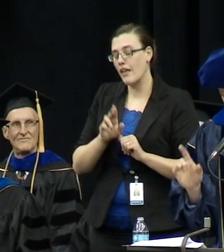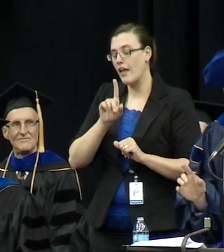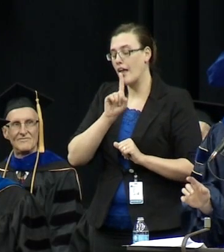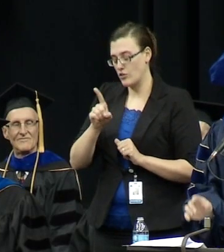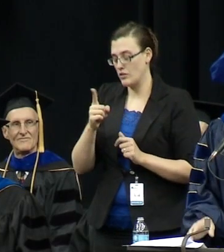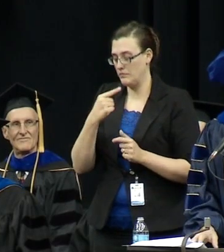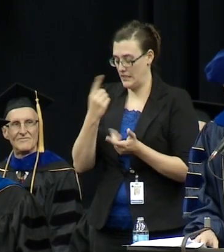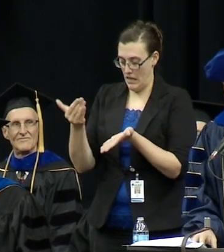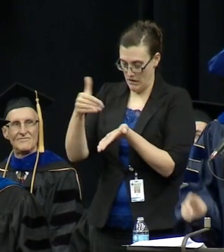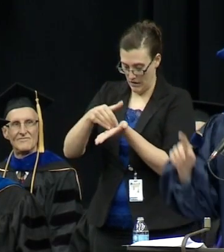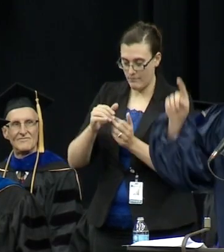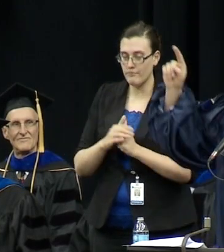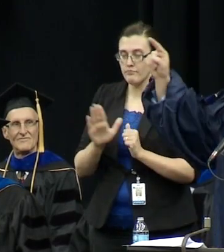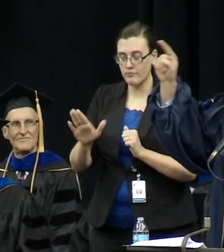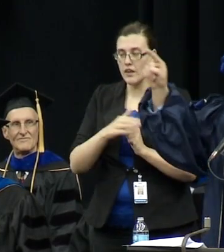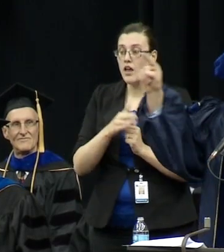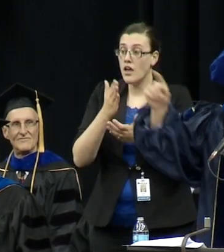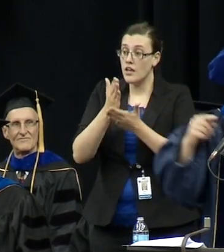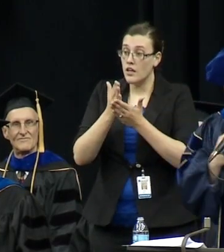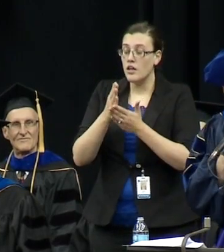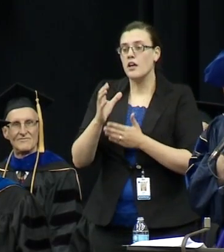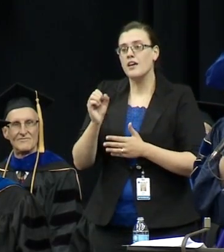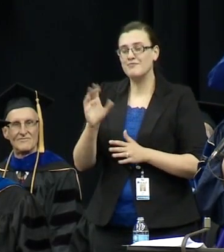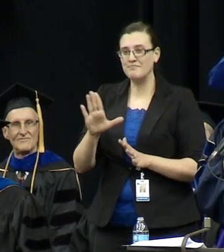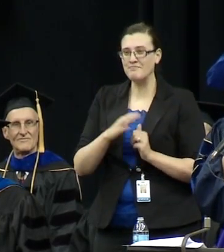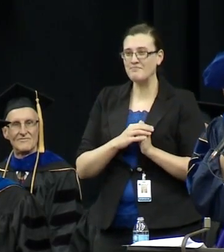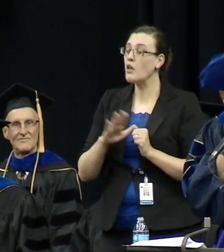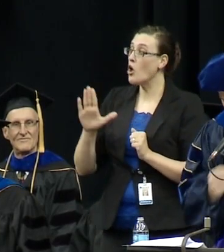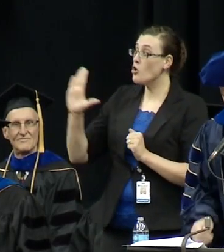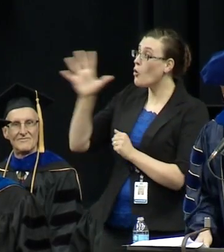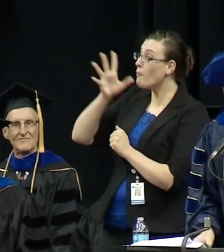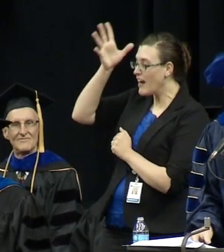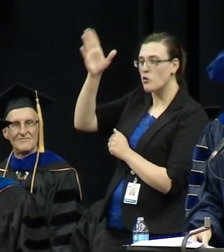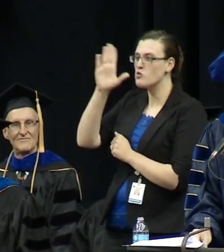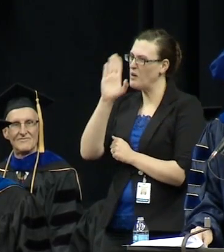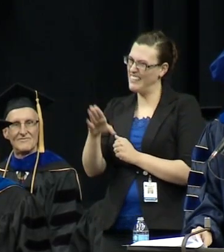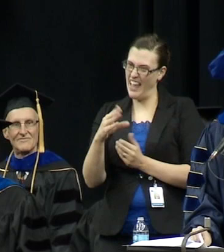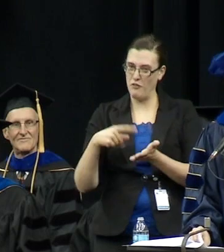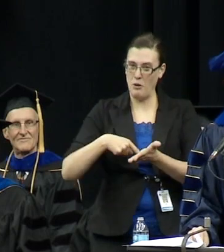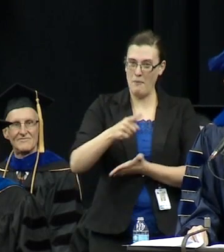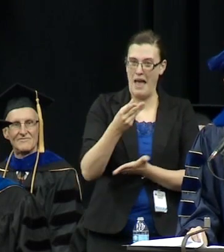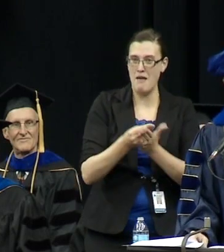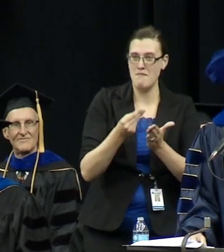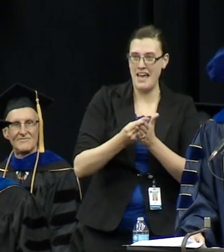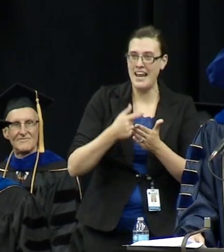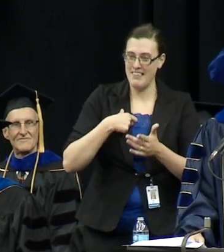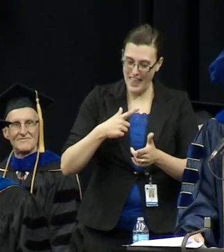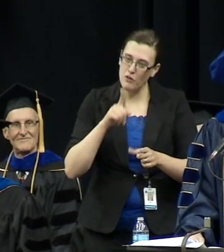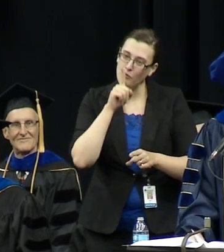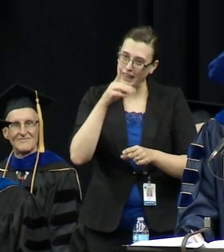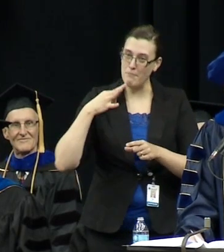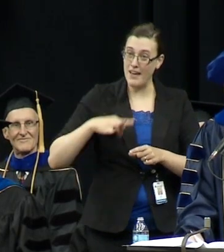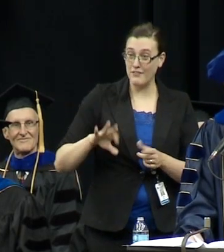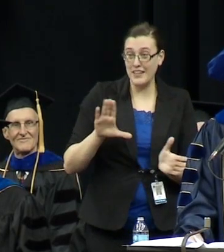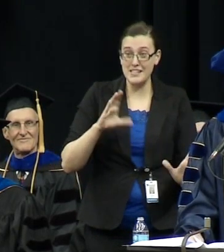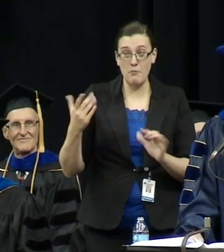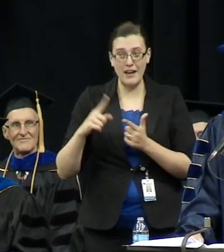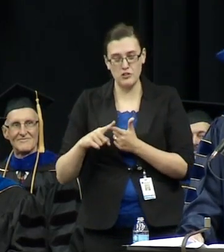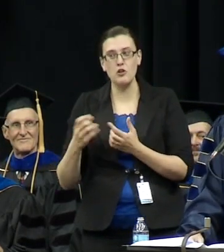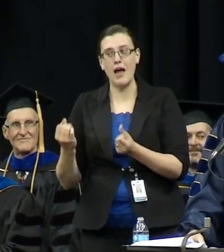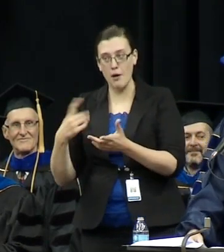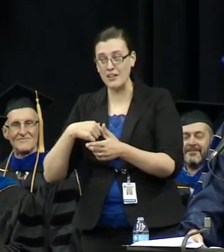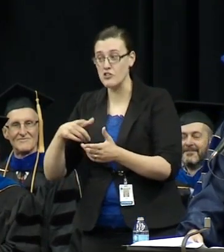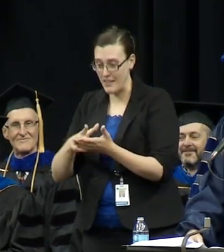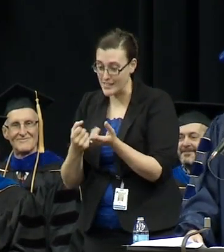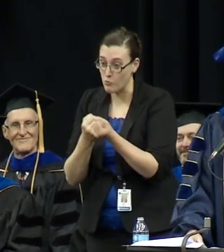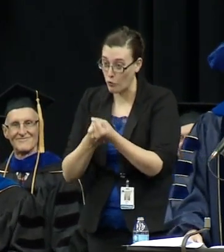say that again. For some, your parents will never spend money that pays off as much as the money they spent putting